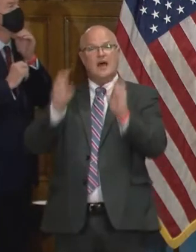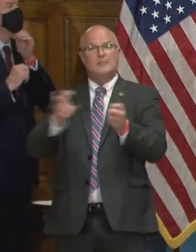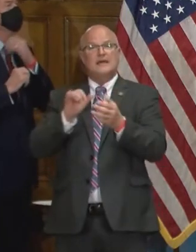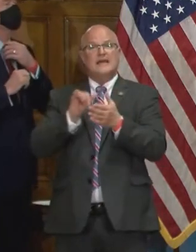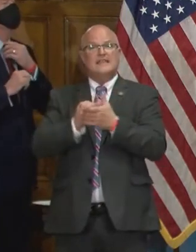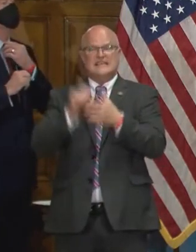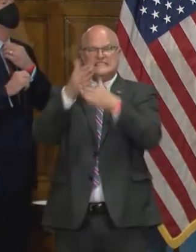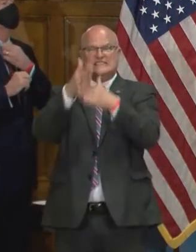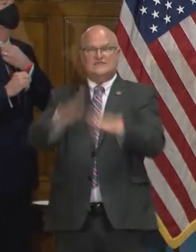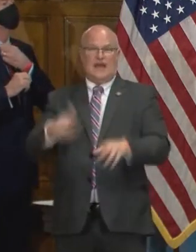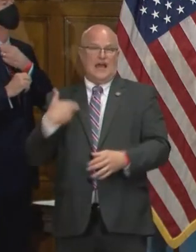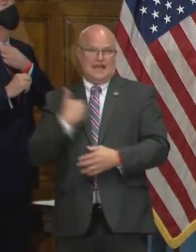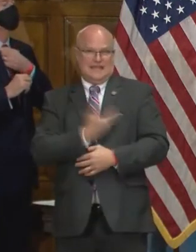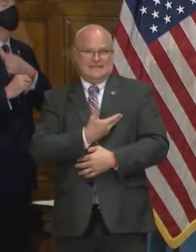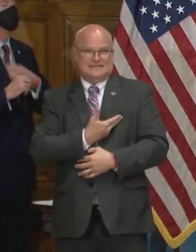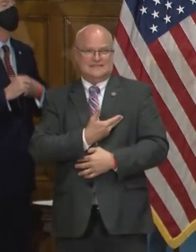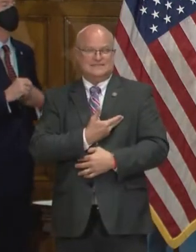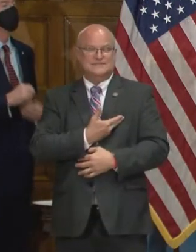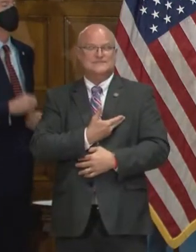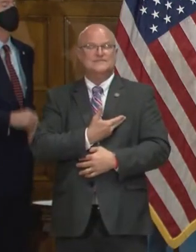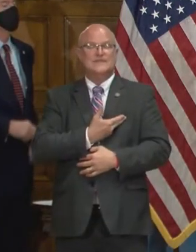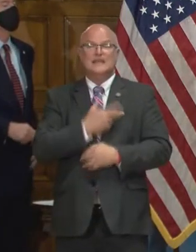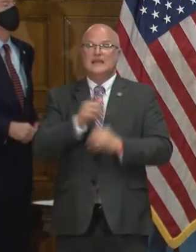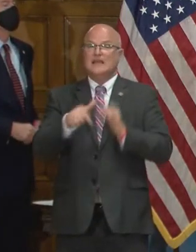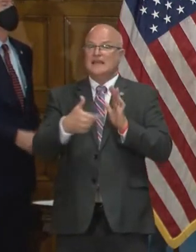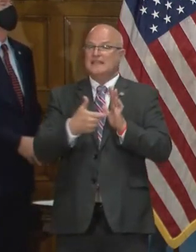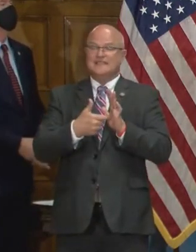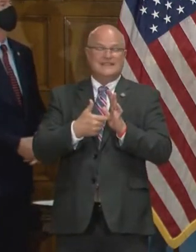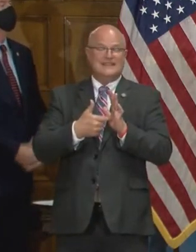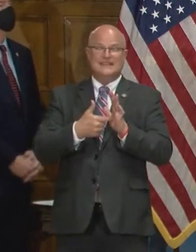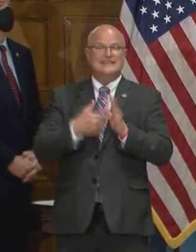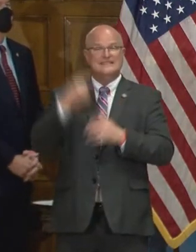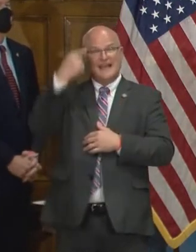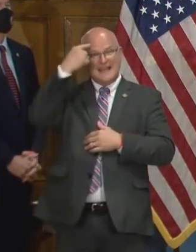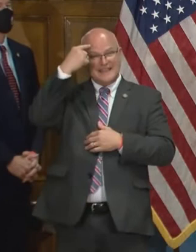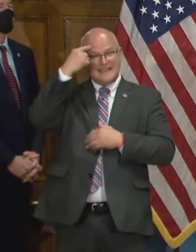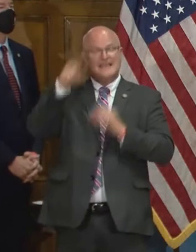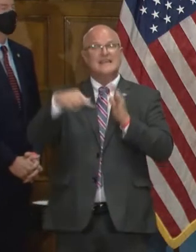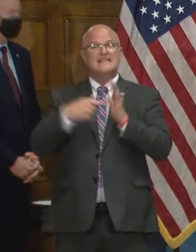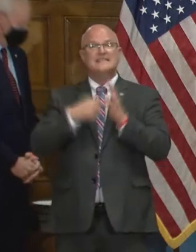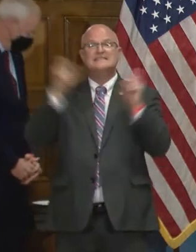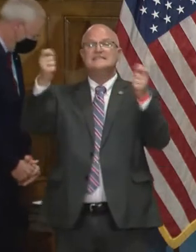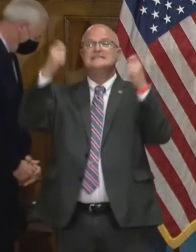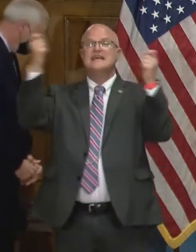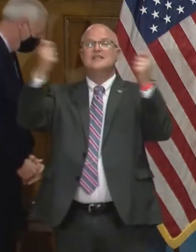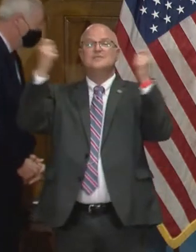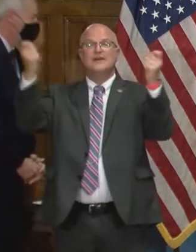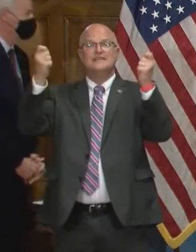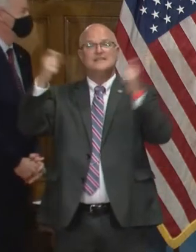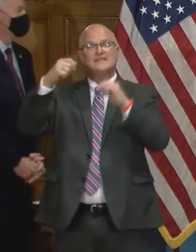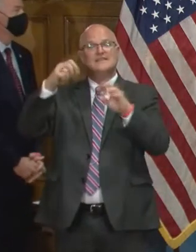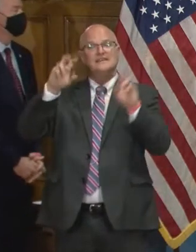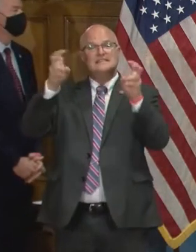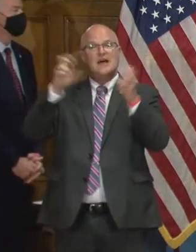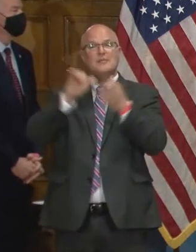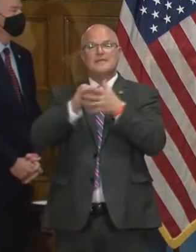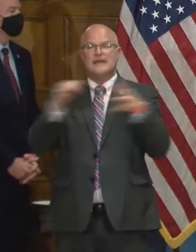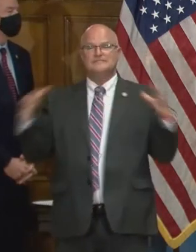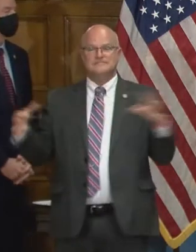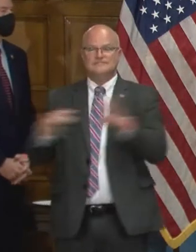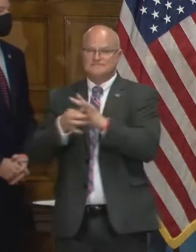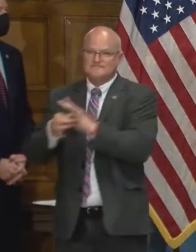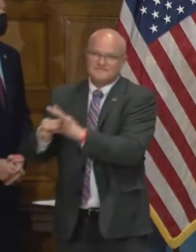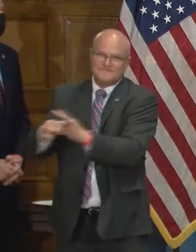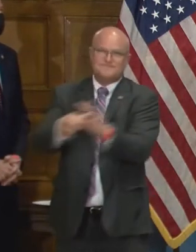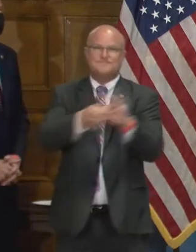that divide us. In this case, I think this is a celebration of a topic that unites all of us